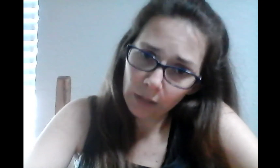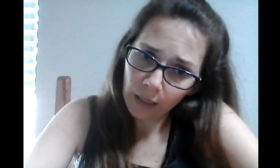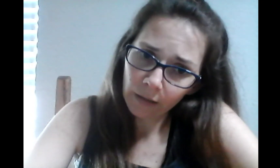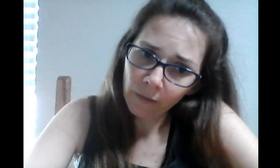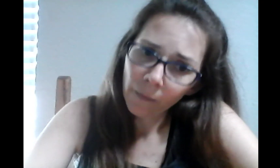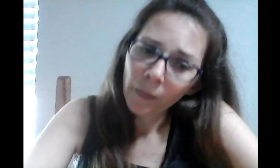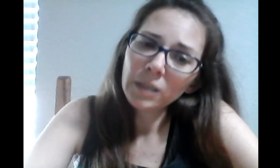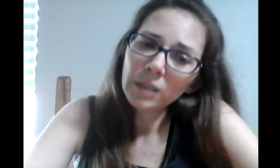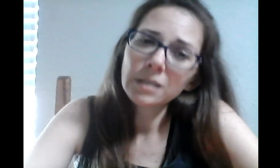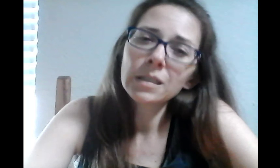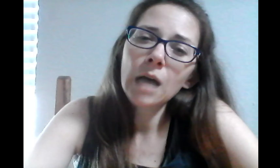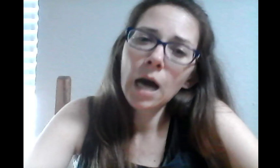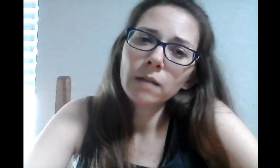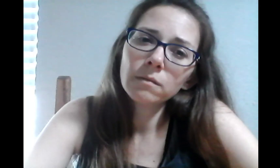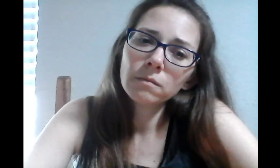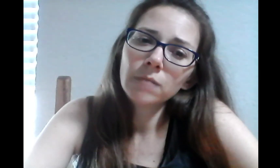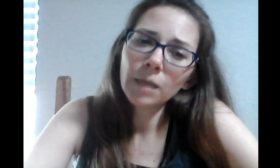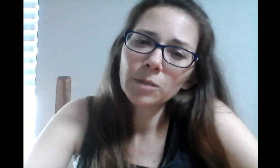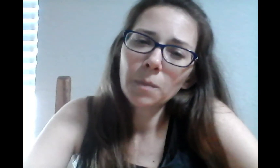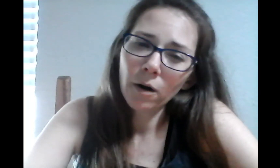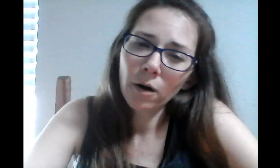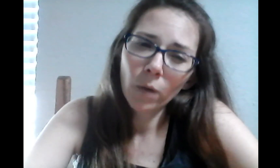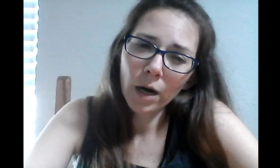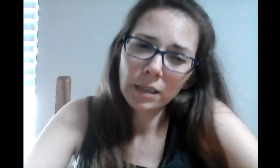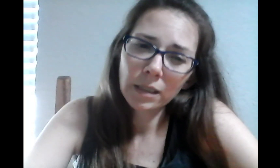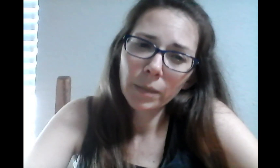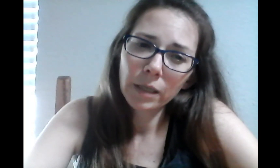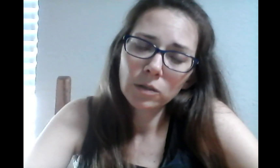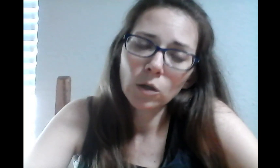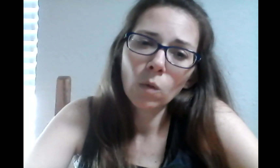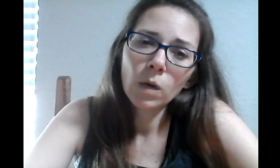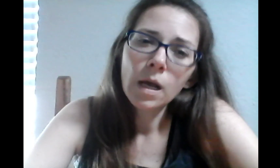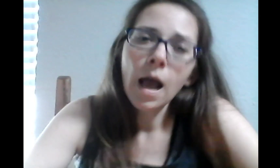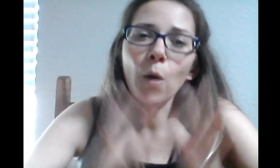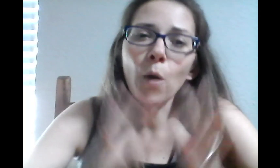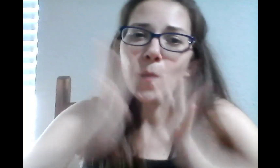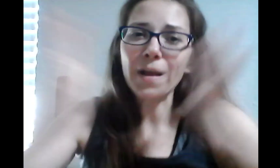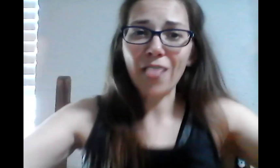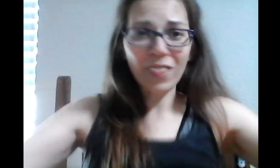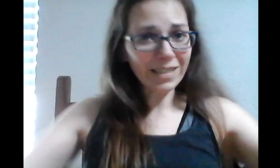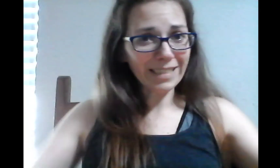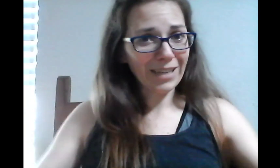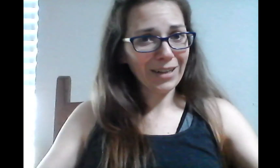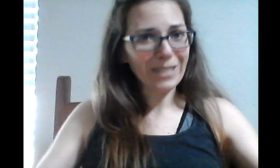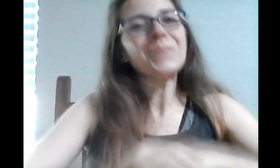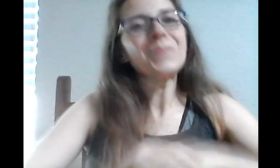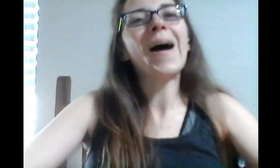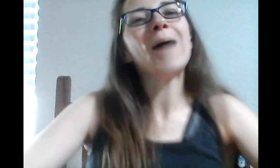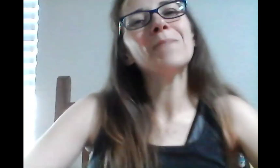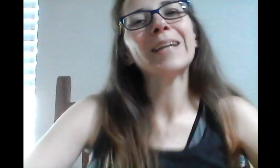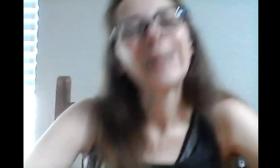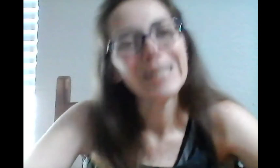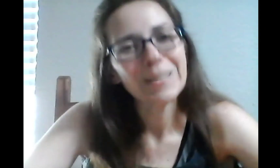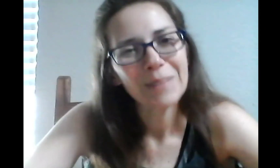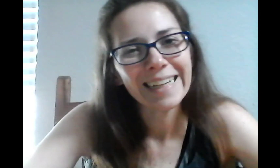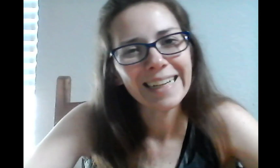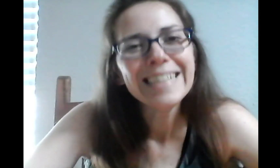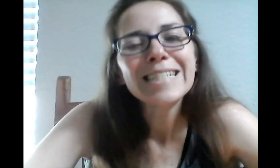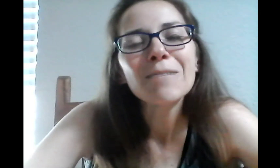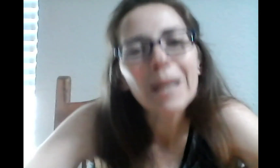sign, but it's not up to par to where it needs to be. So I'm hoping this series will help encourage me to pick up